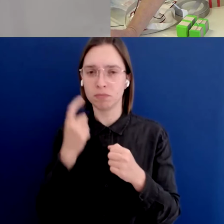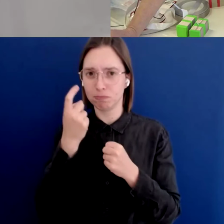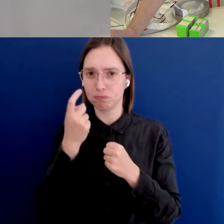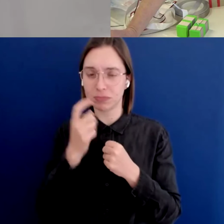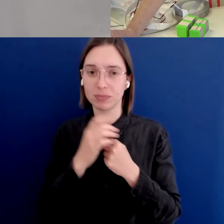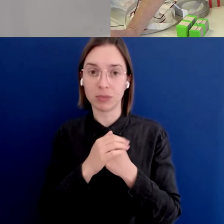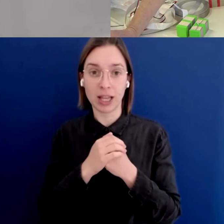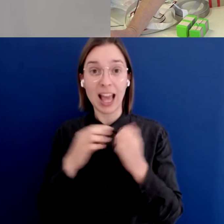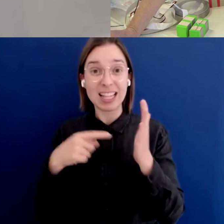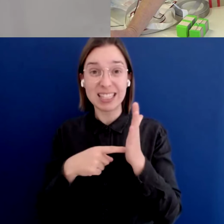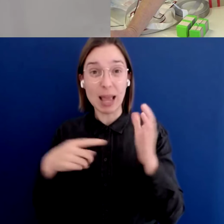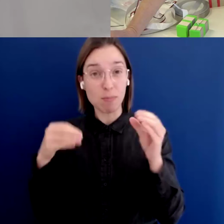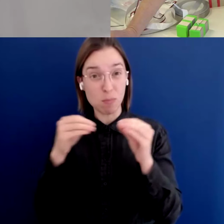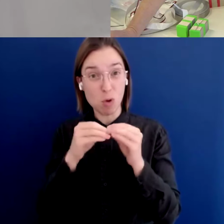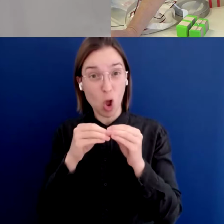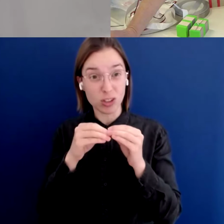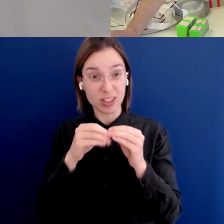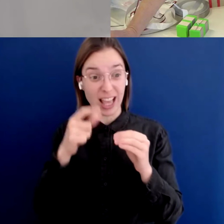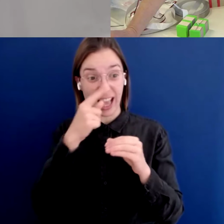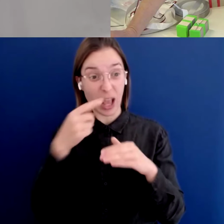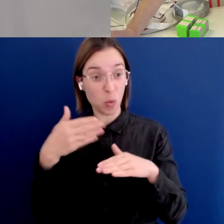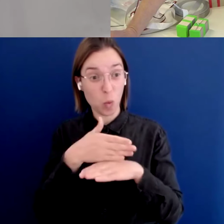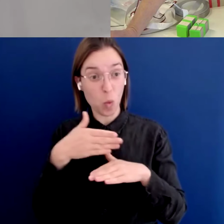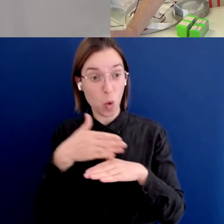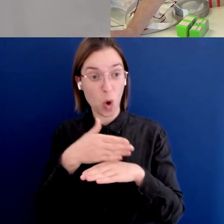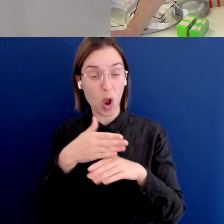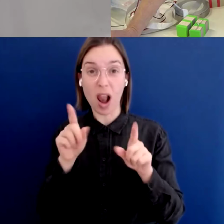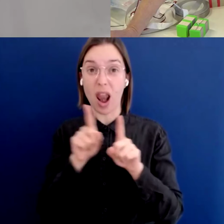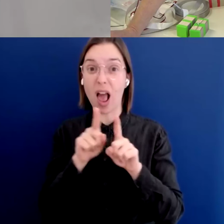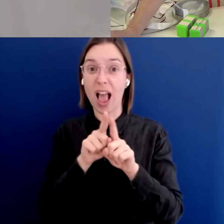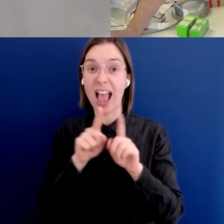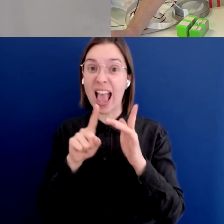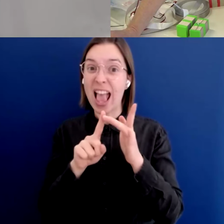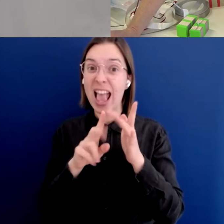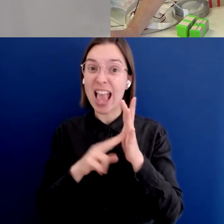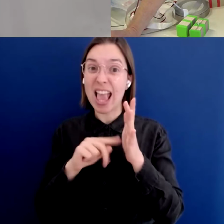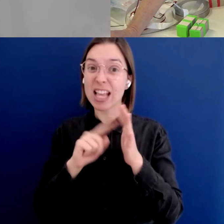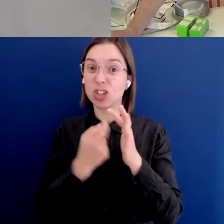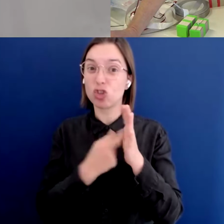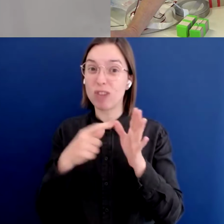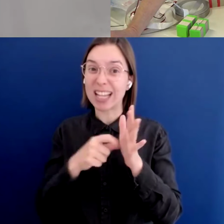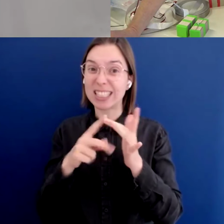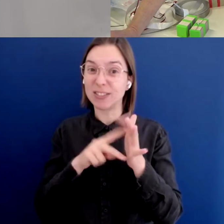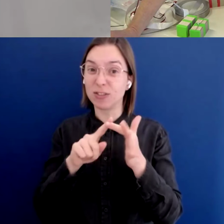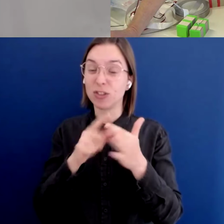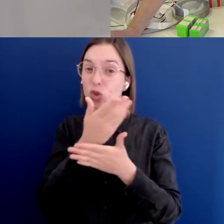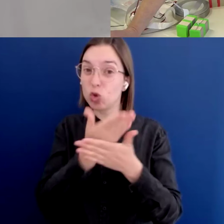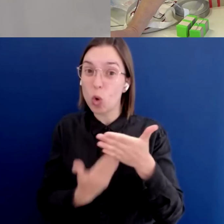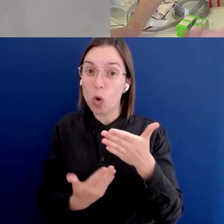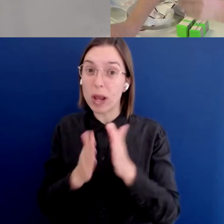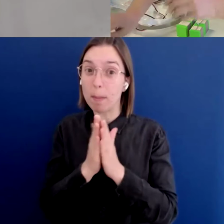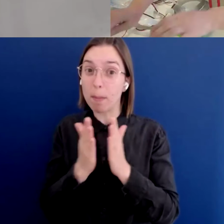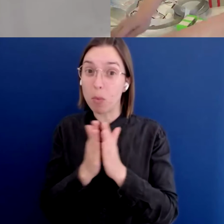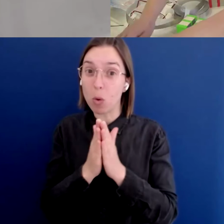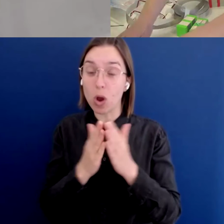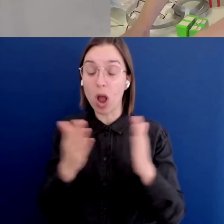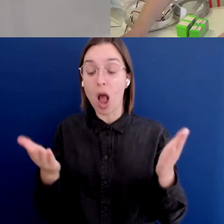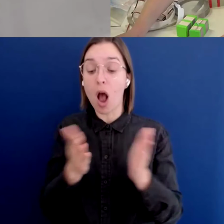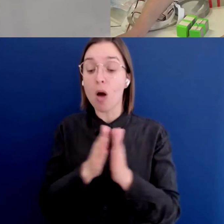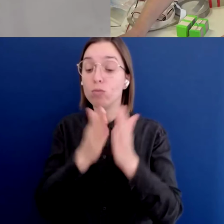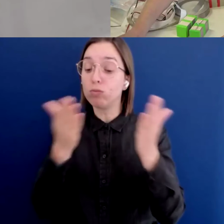on a project like an interactive paper storybook that could light up a certain part or page? Yes, absolutely.